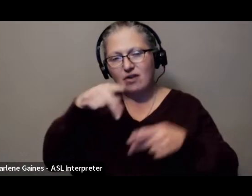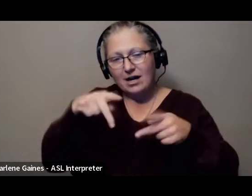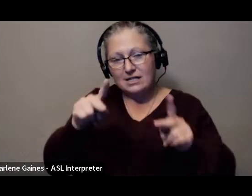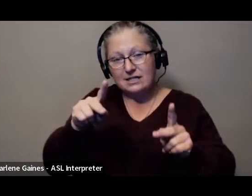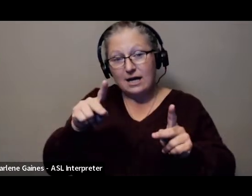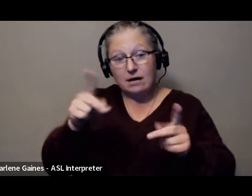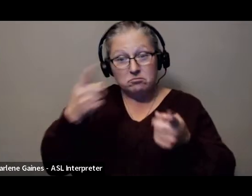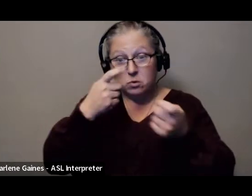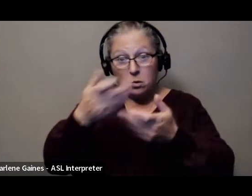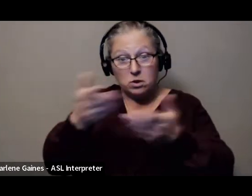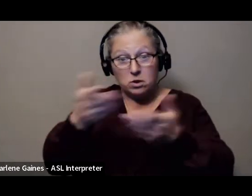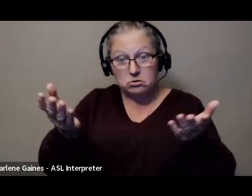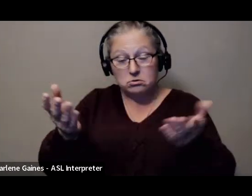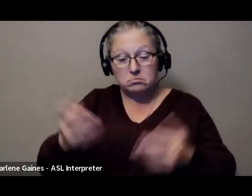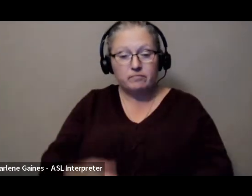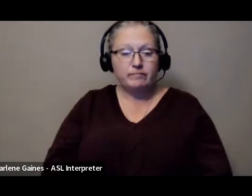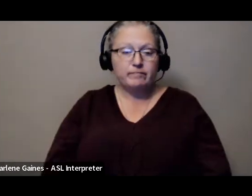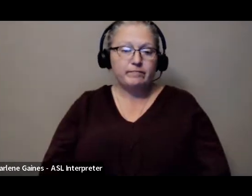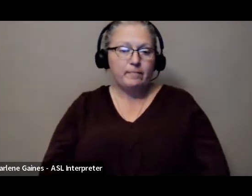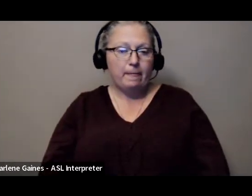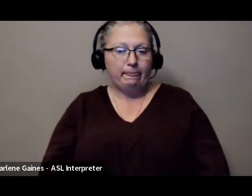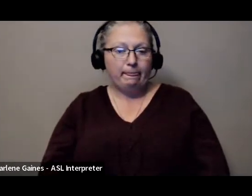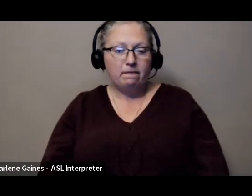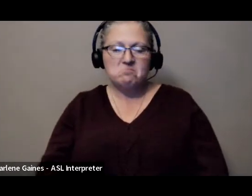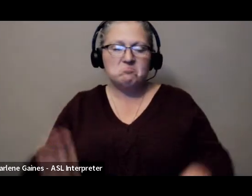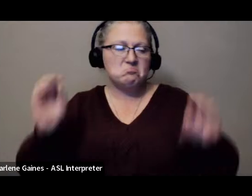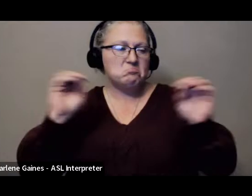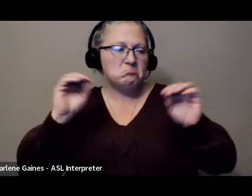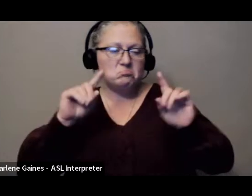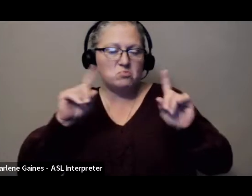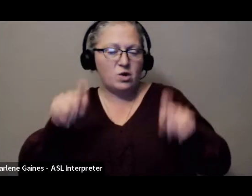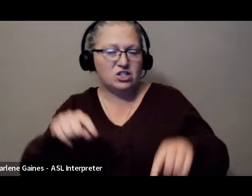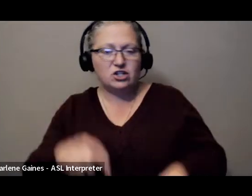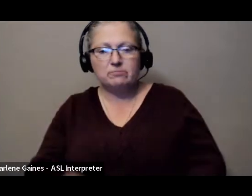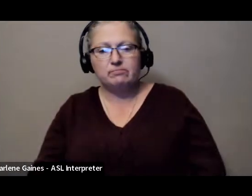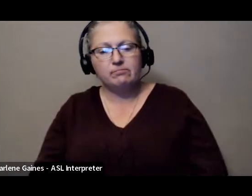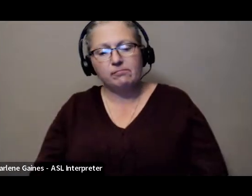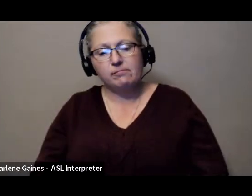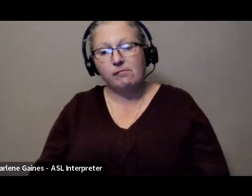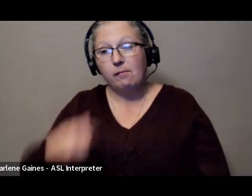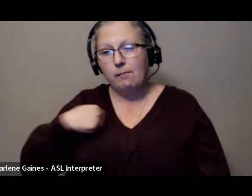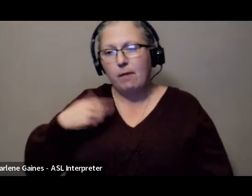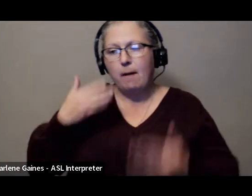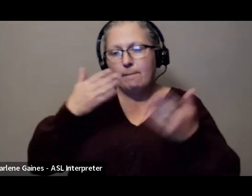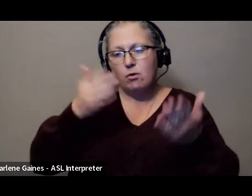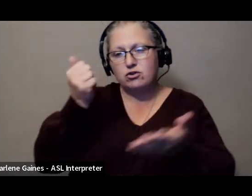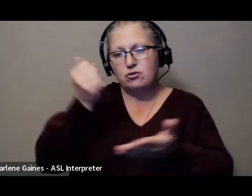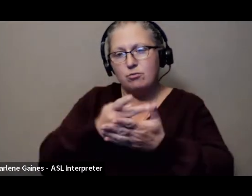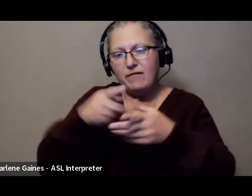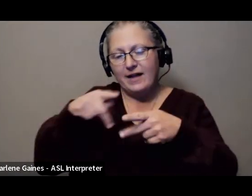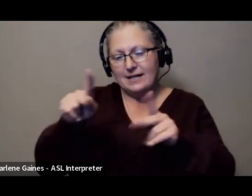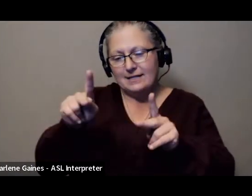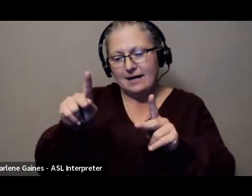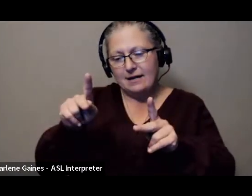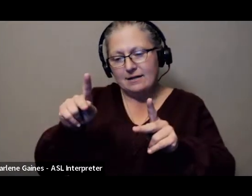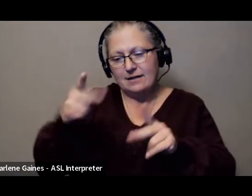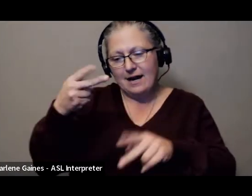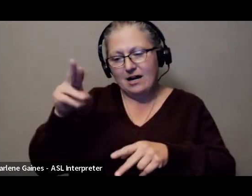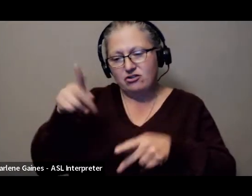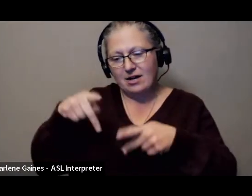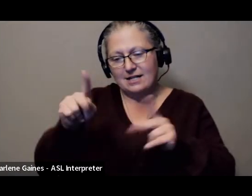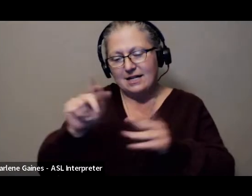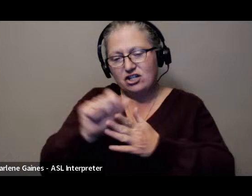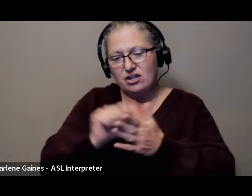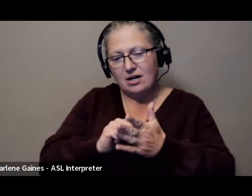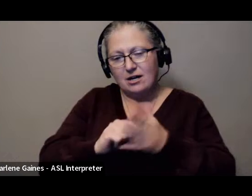Are there any questions on those? Or No questions. I make a motion to approve the consent, HR consent